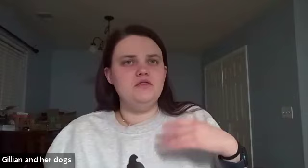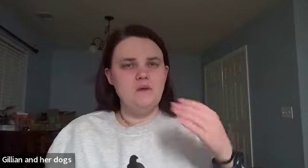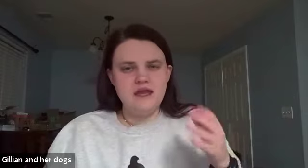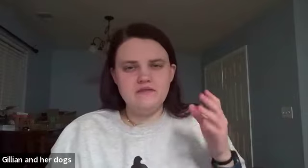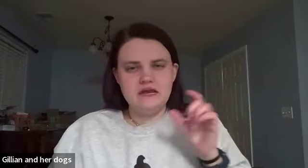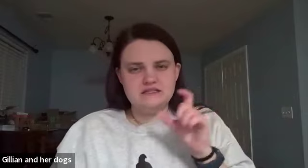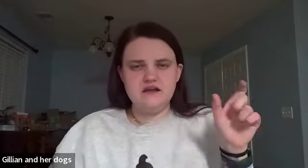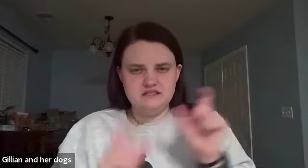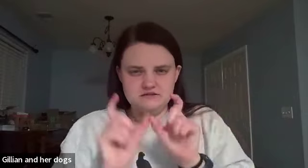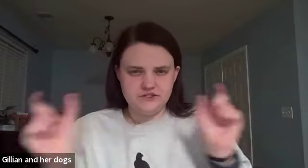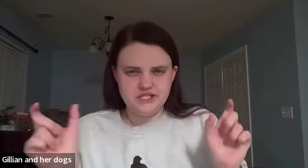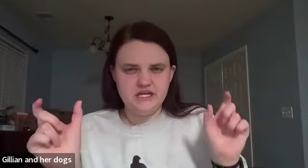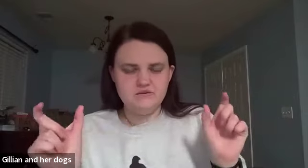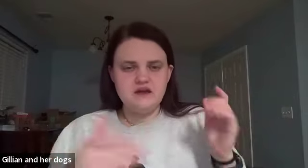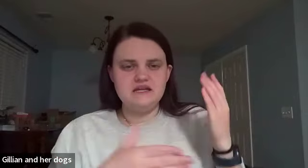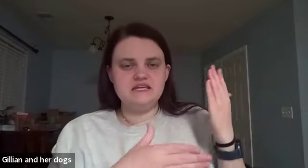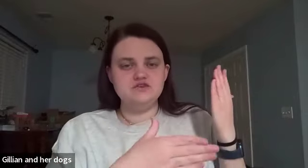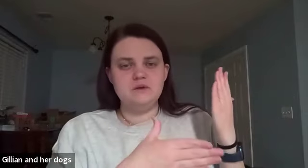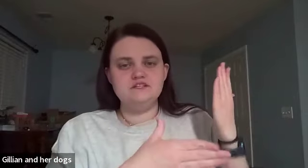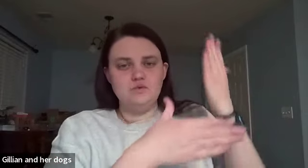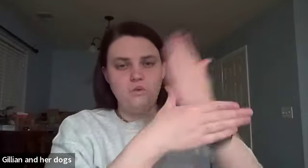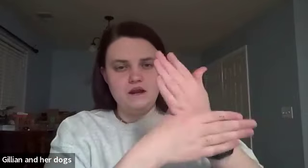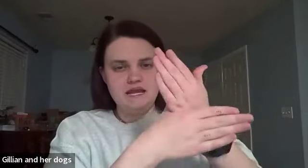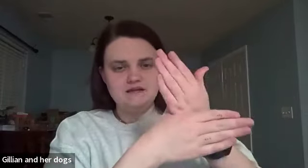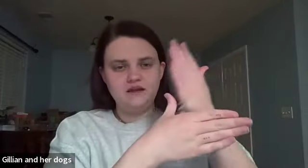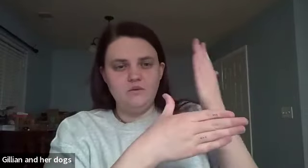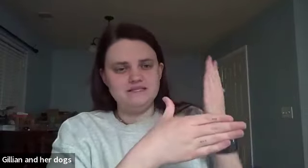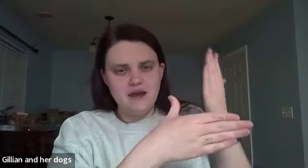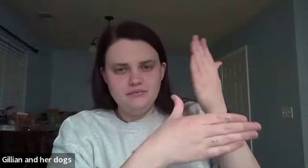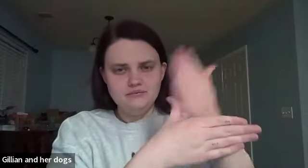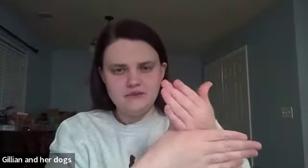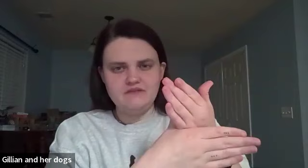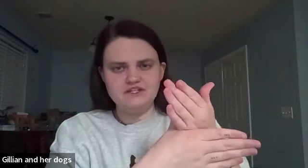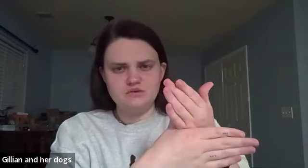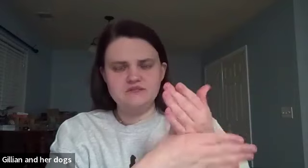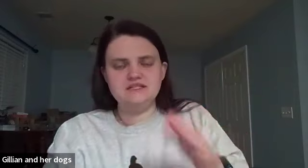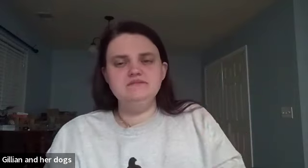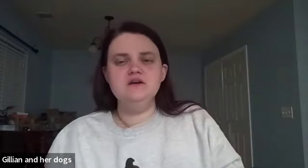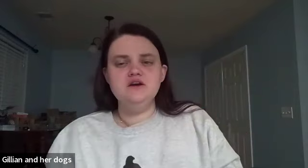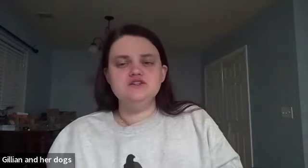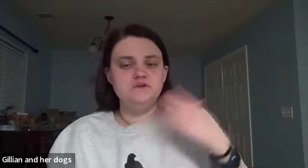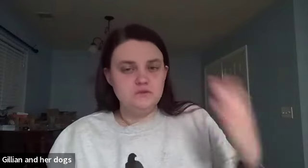The way that is kind of differentiated with that is interrupt is one hand, like one tap, like I've interrupted. So